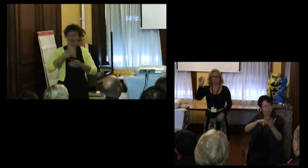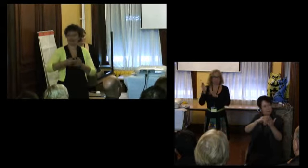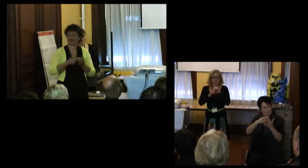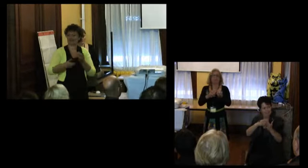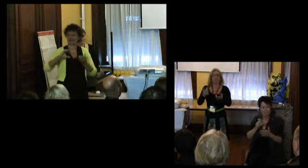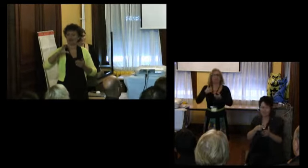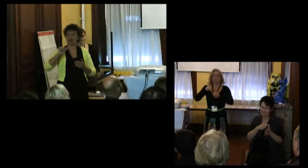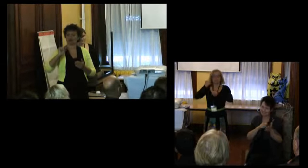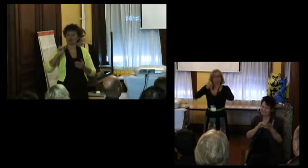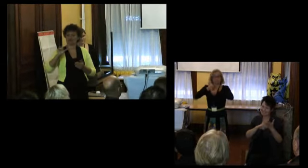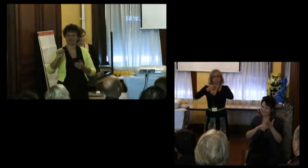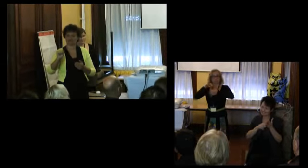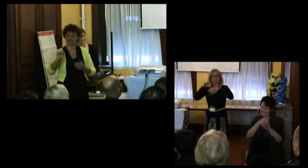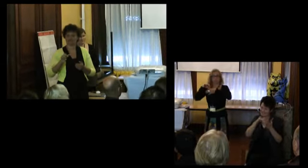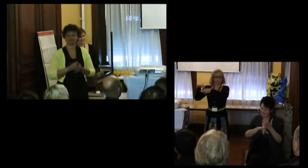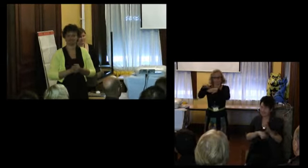Cassas.